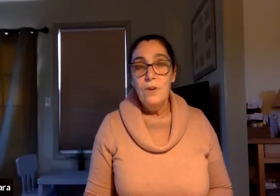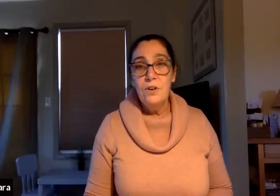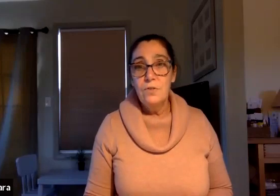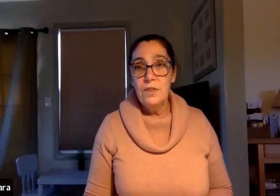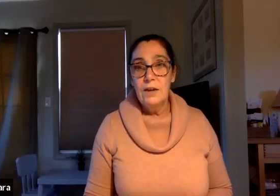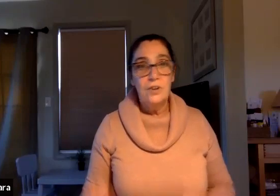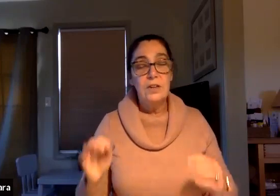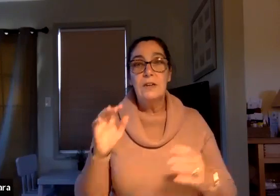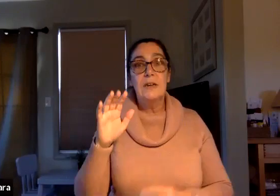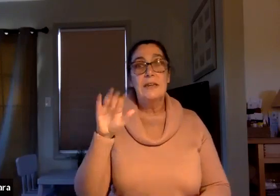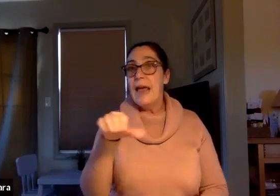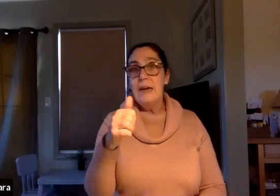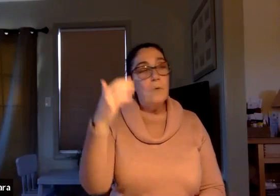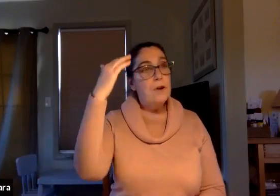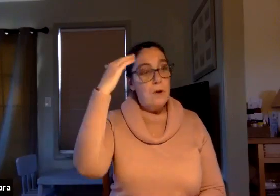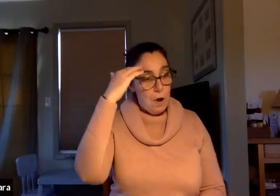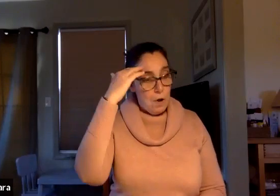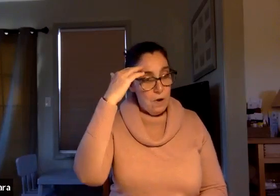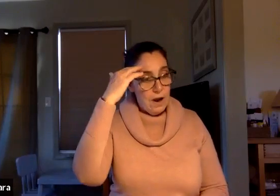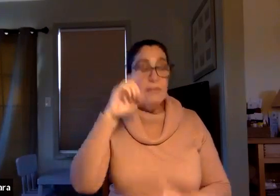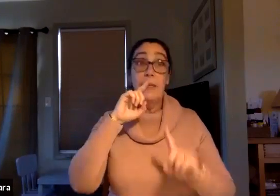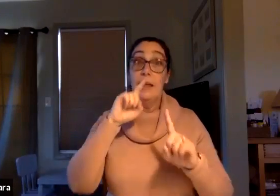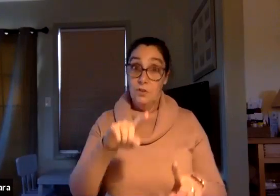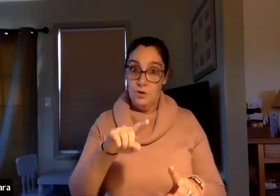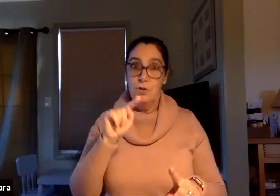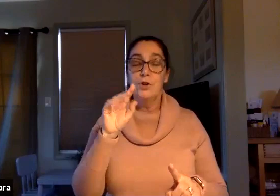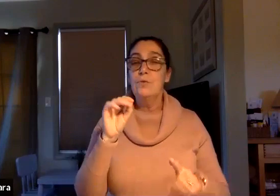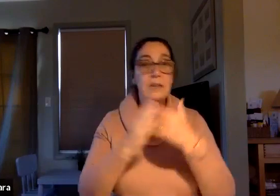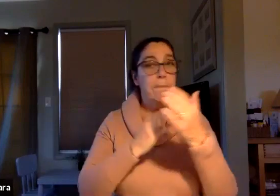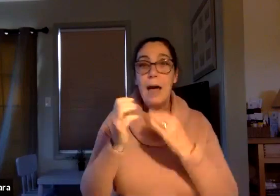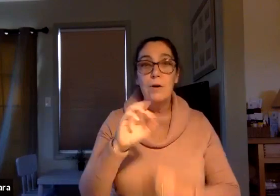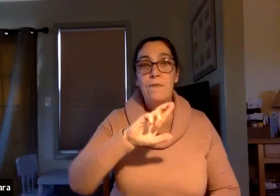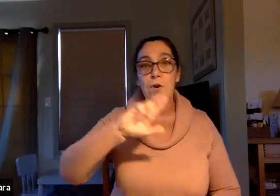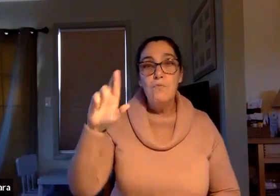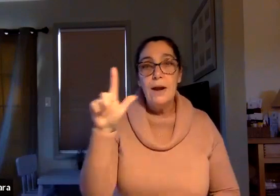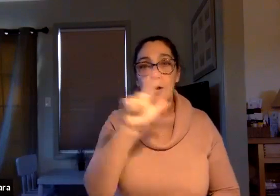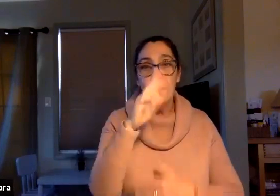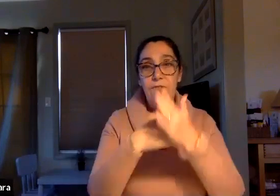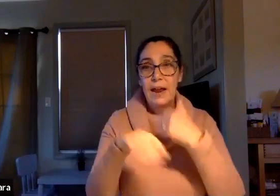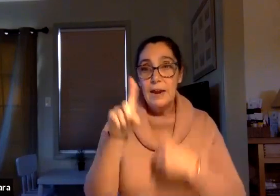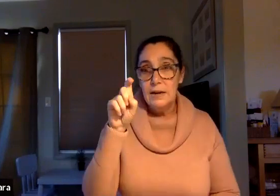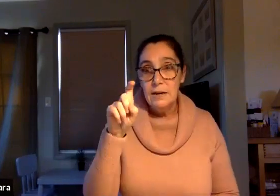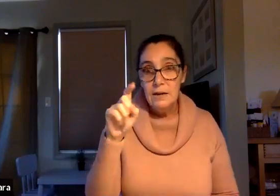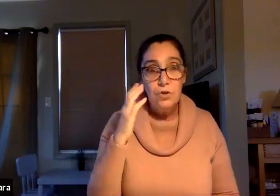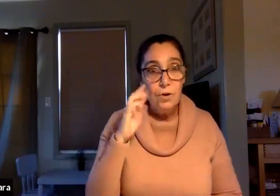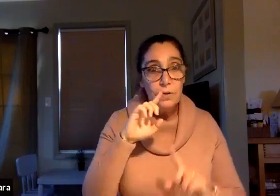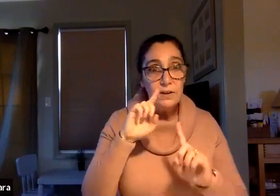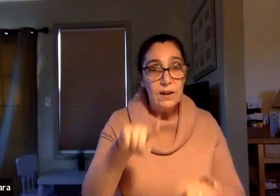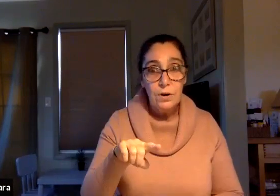What do you think, does anyone know the answer to, does it matter if you're right or left-handed? Does anyone know